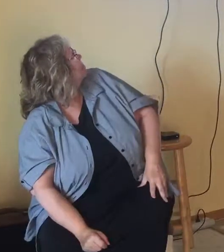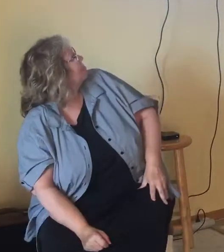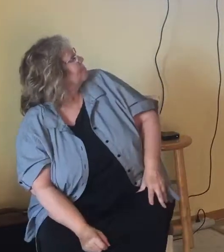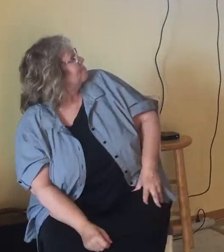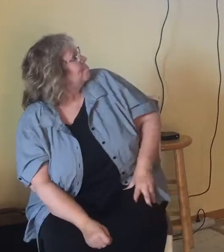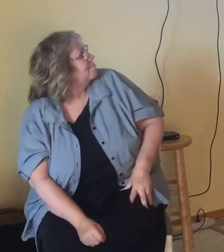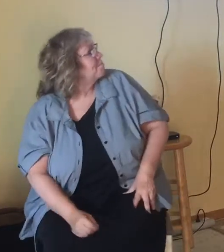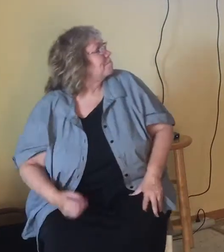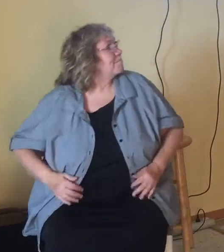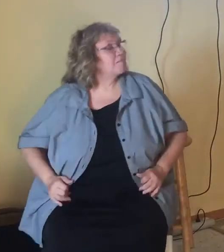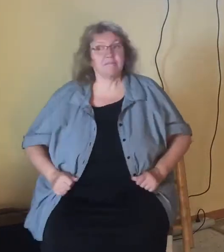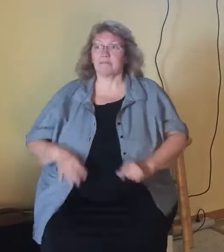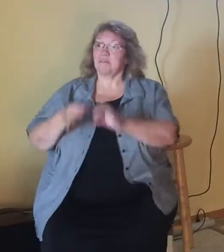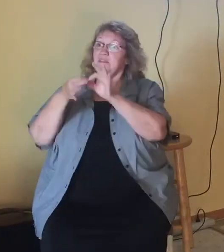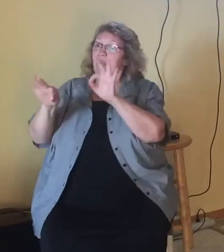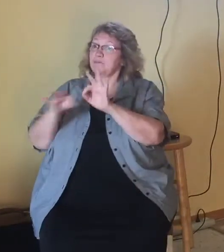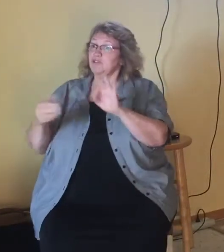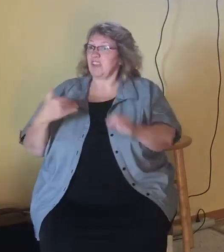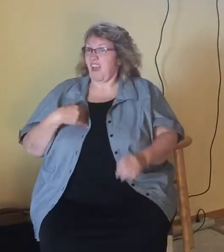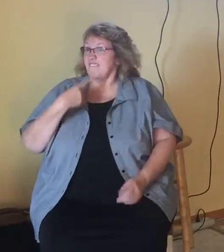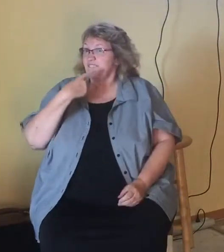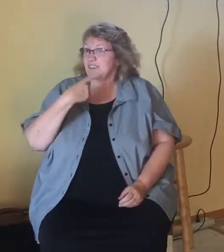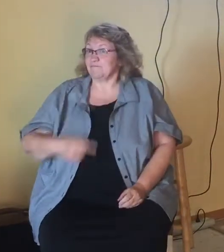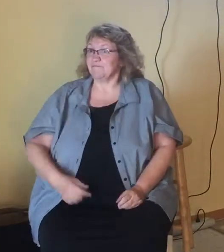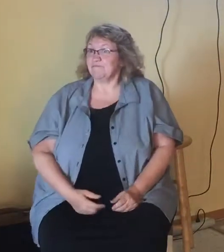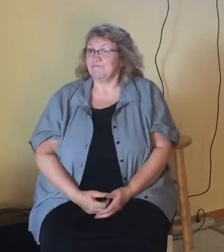There is closed captioning.